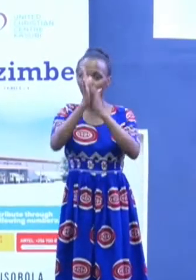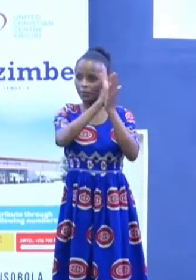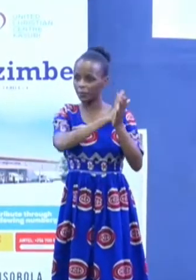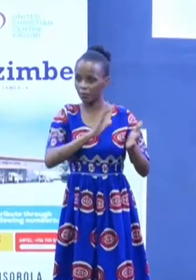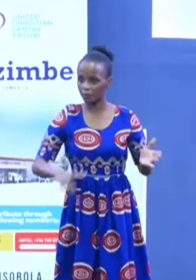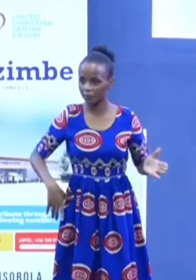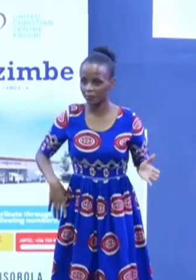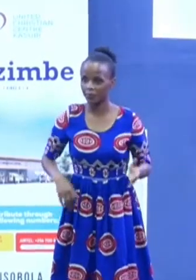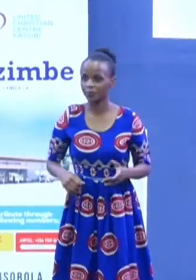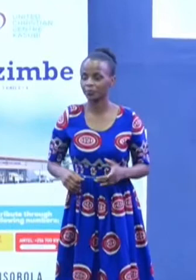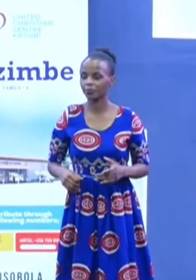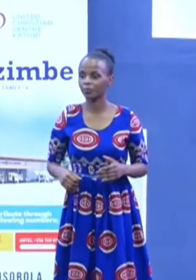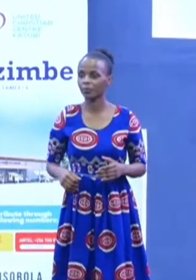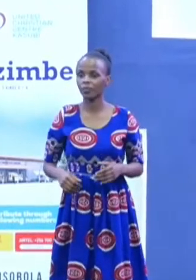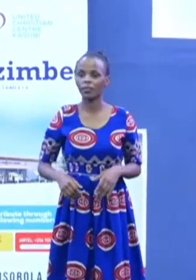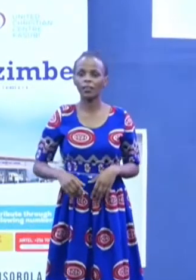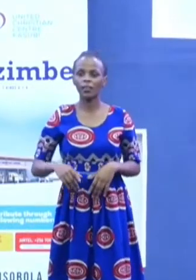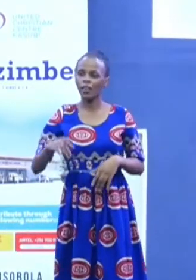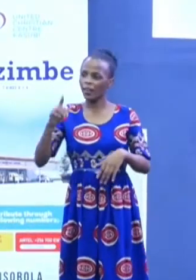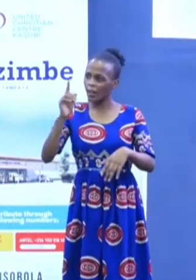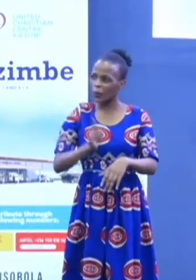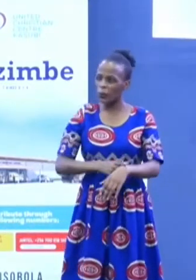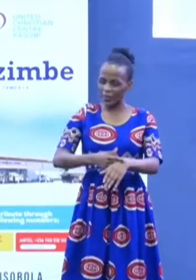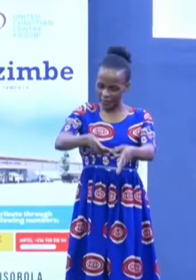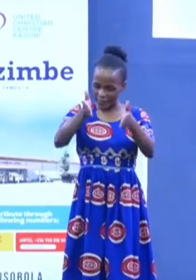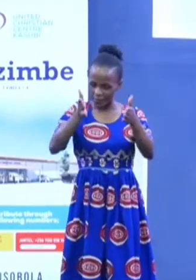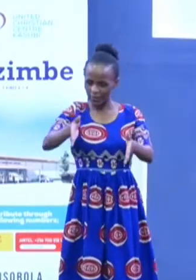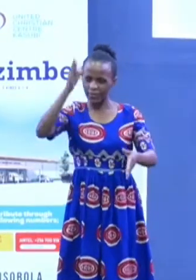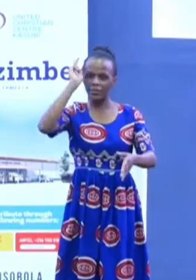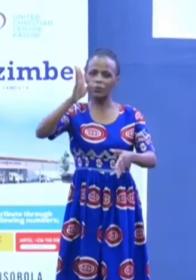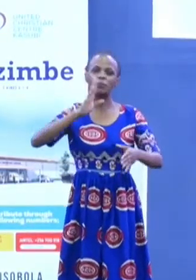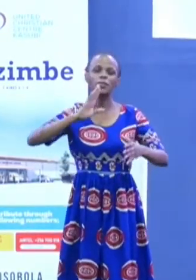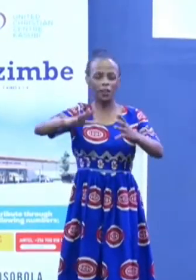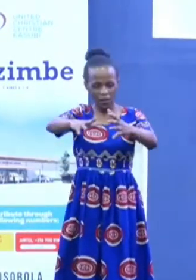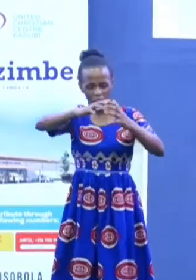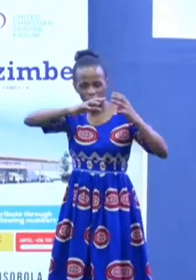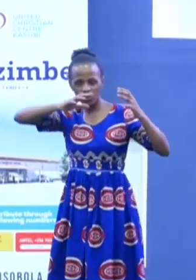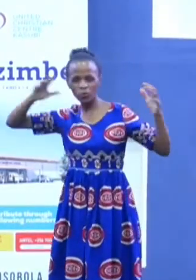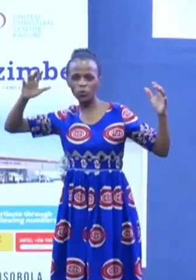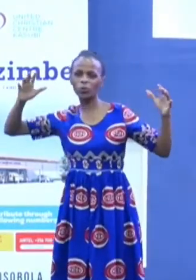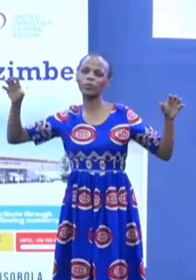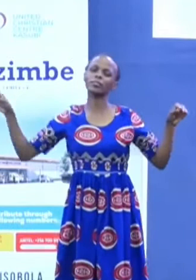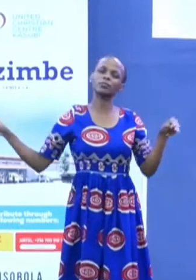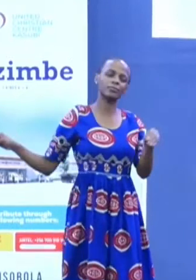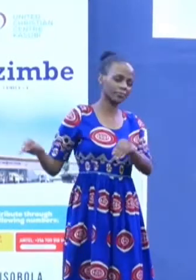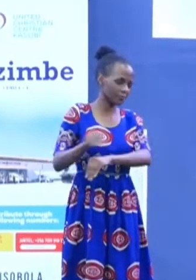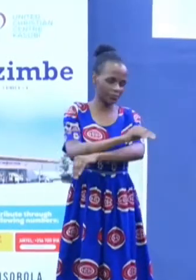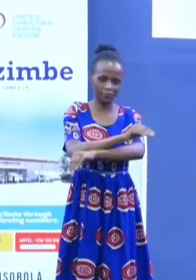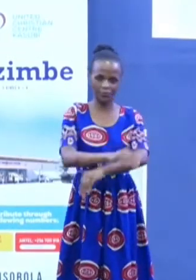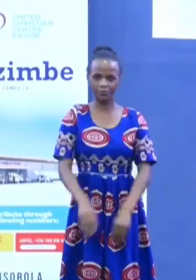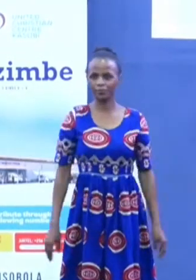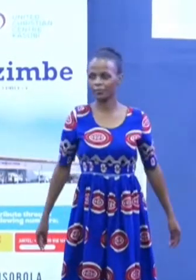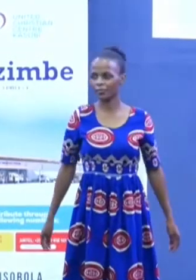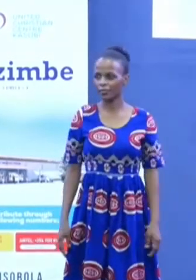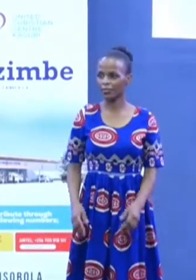yebazibwe. Praise the Lord. Nga wanu wagenda okubawo okuwanyisa okukulu. And here there was going to be a chief kind of